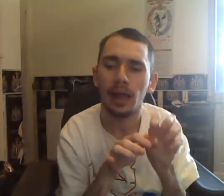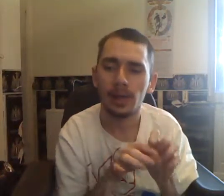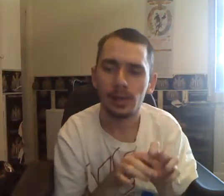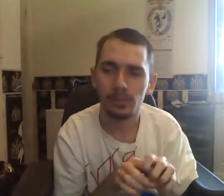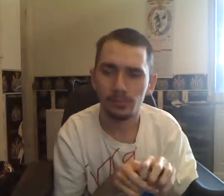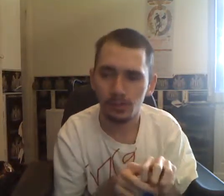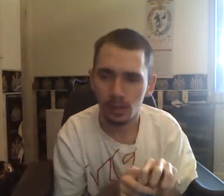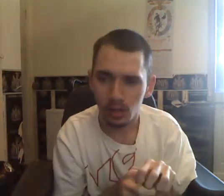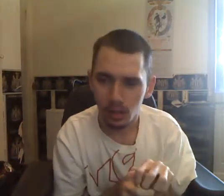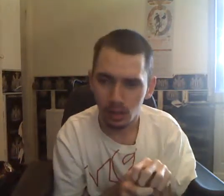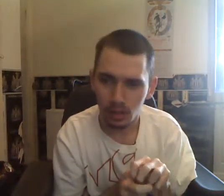climb.